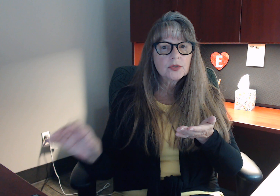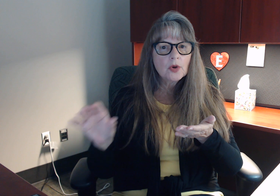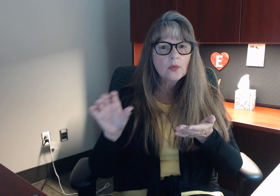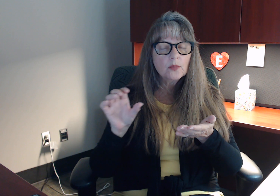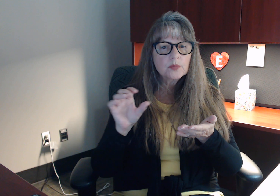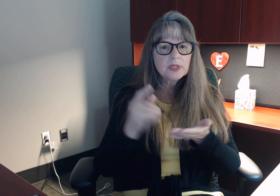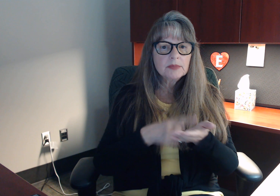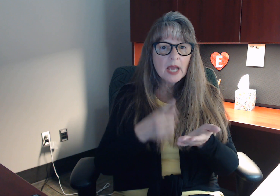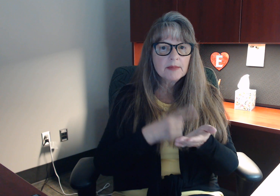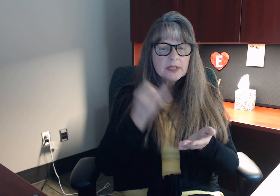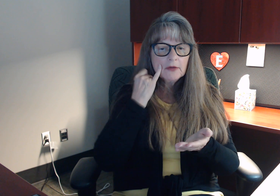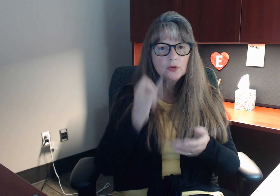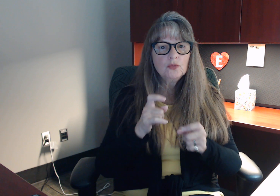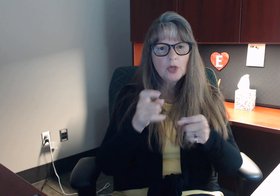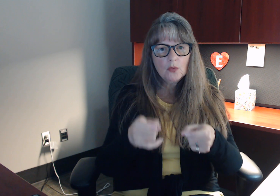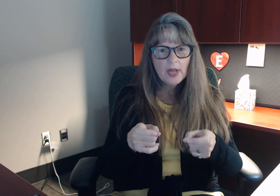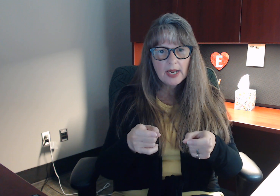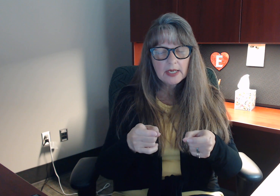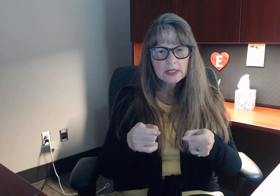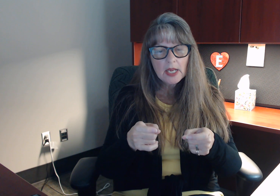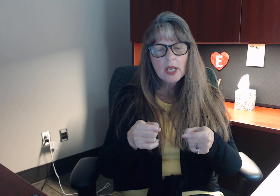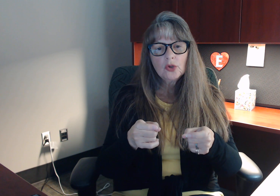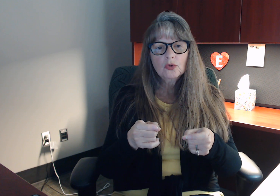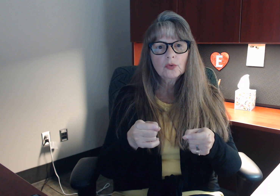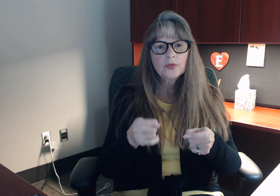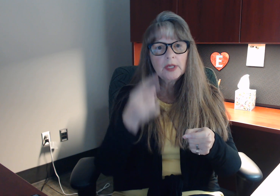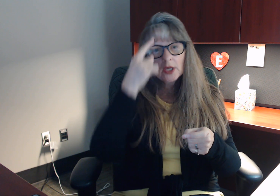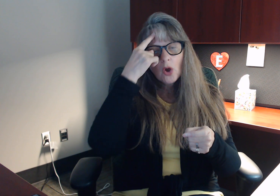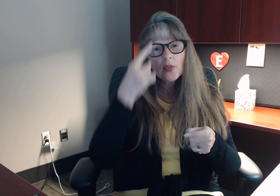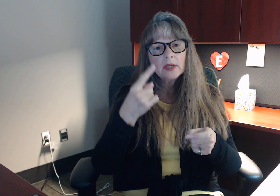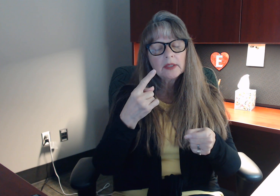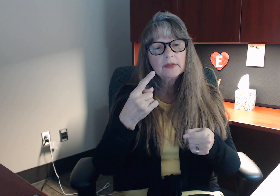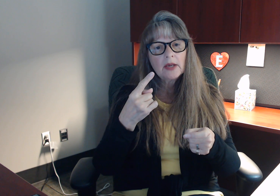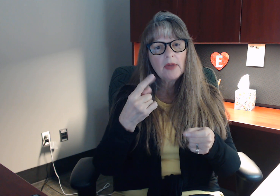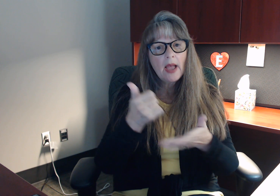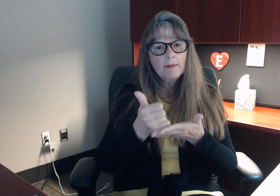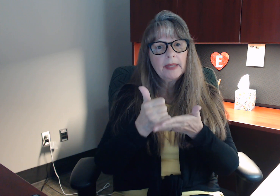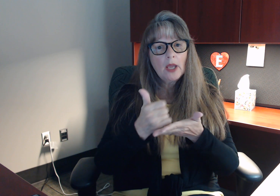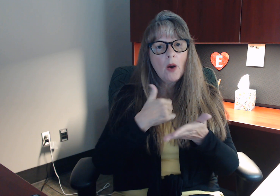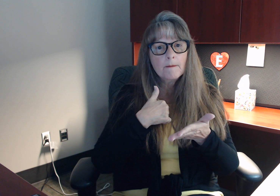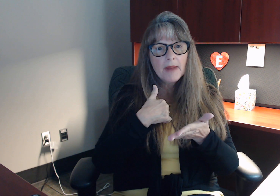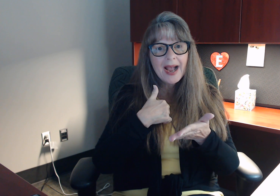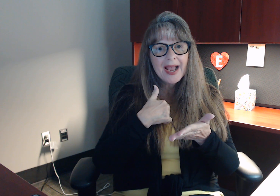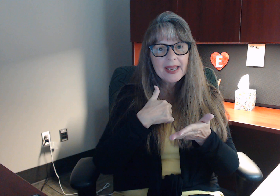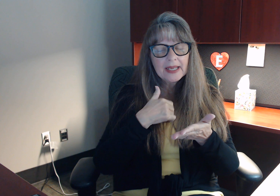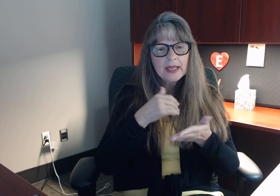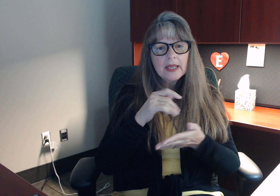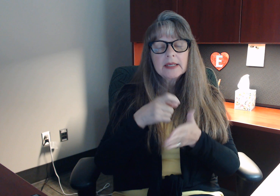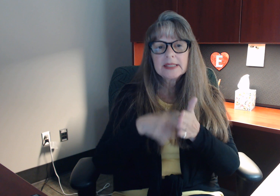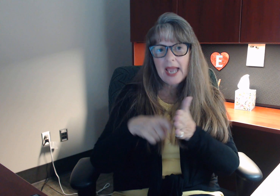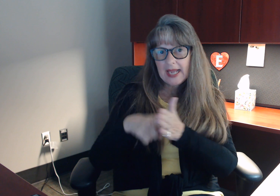So sometimes if you donate, you're thinking, oh, that'll help me on my